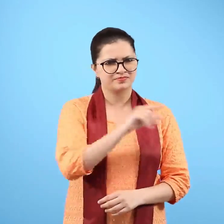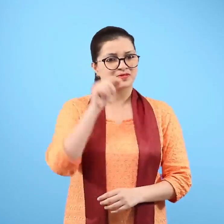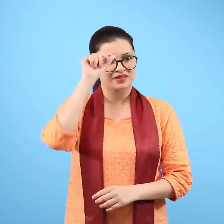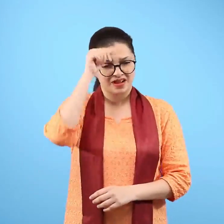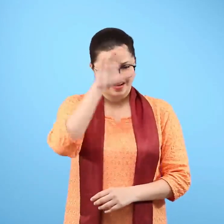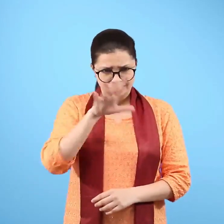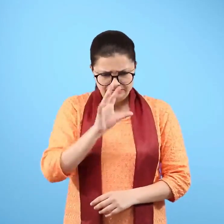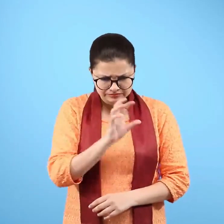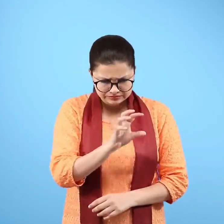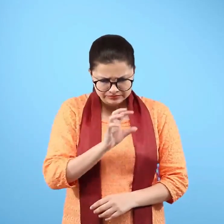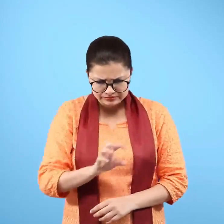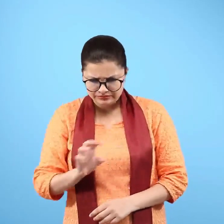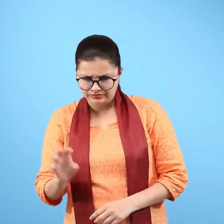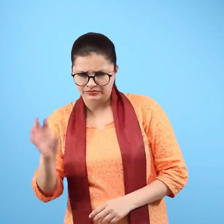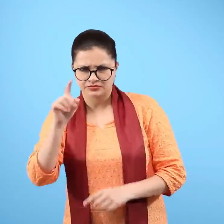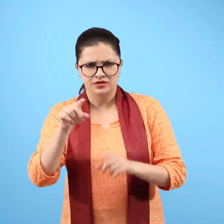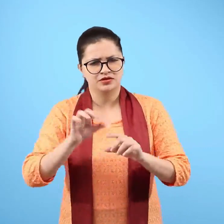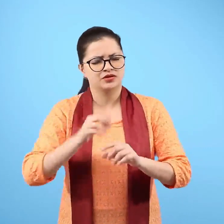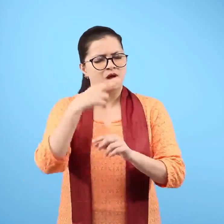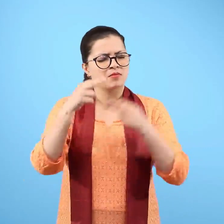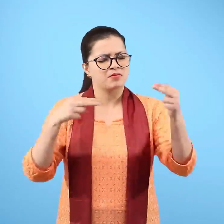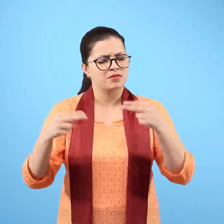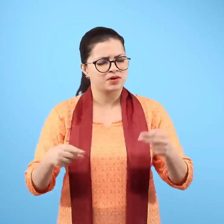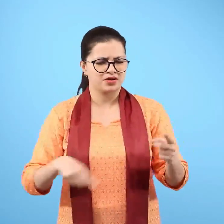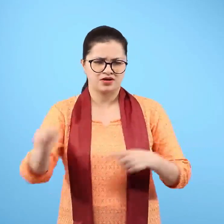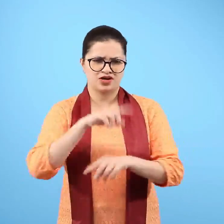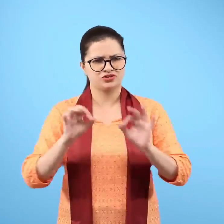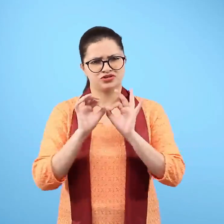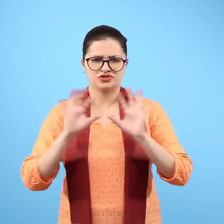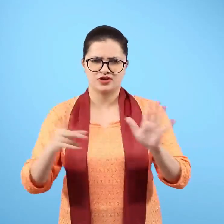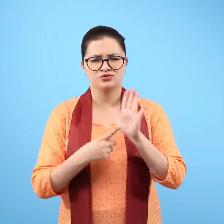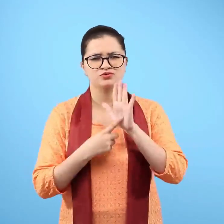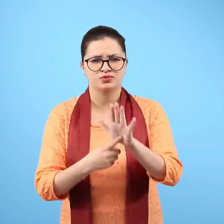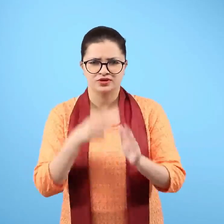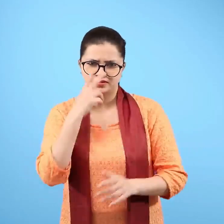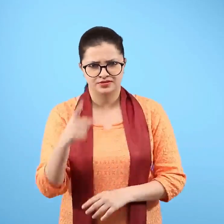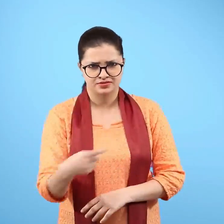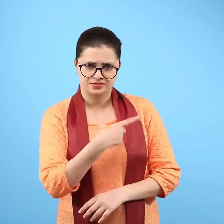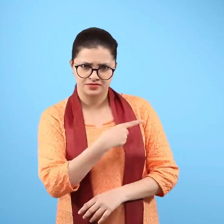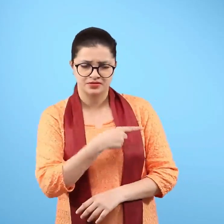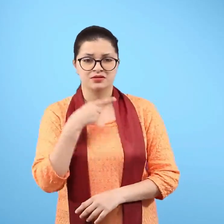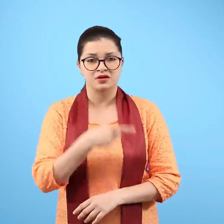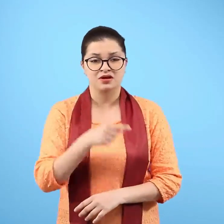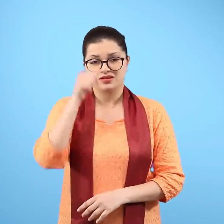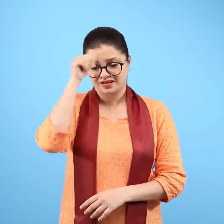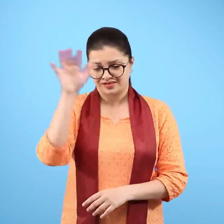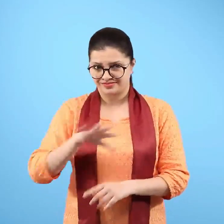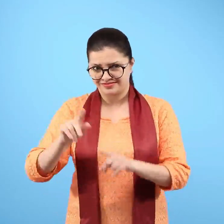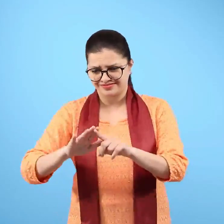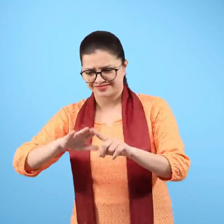The country with all its states and their capital cities is marked, and we also see the Arabian